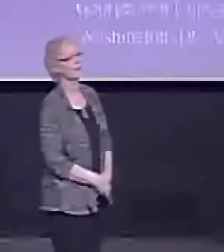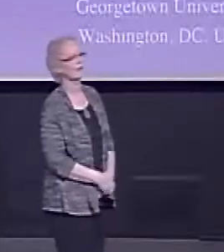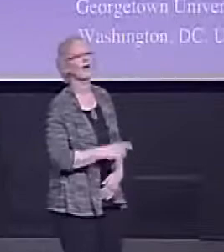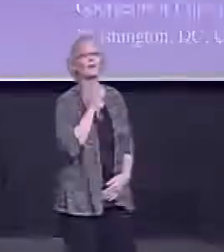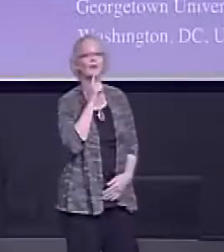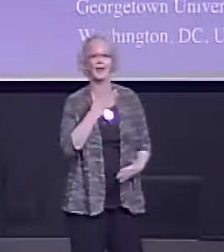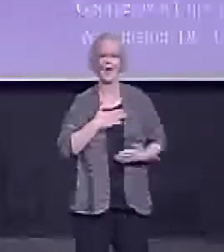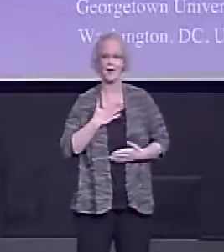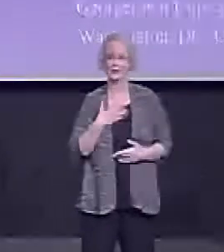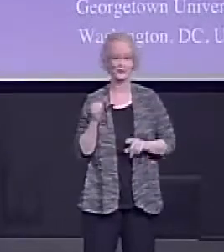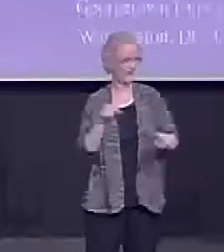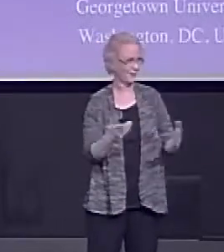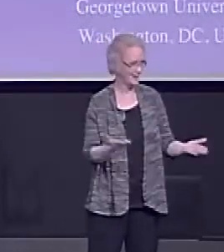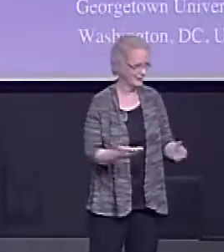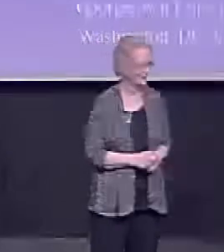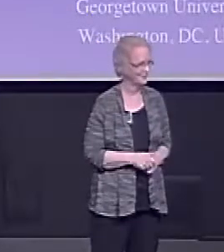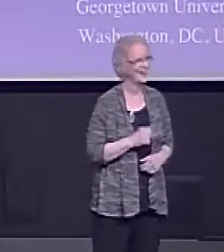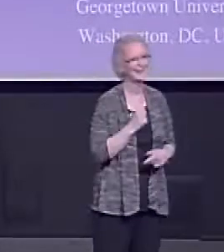friends, and